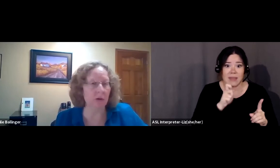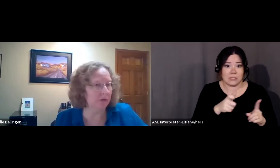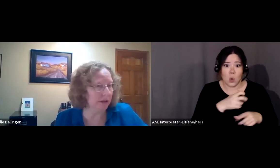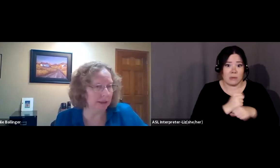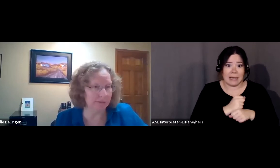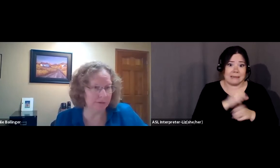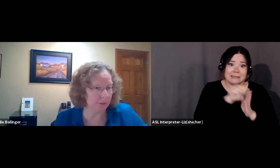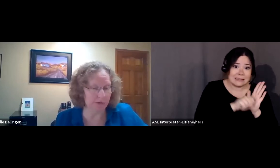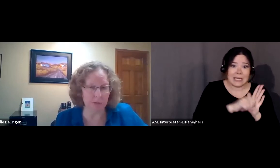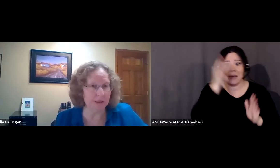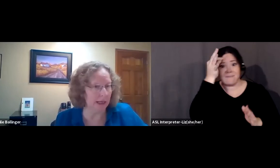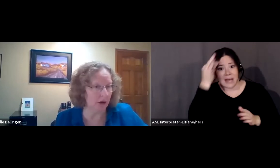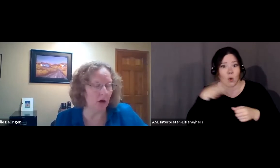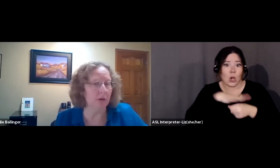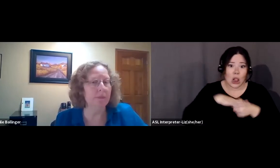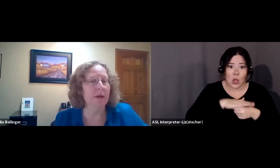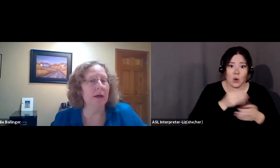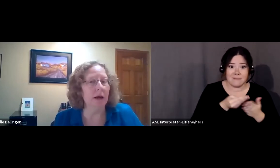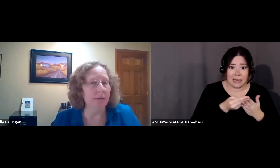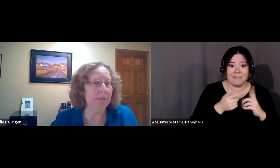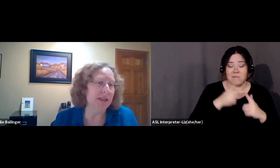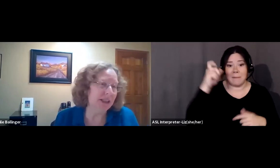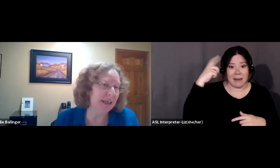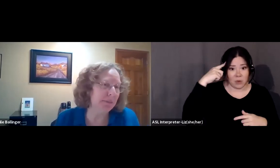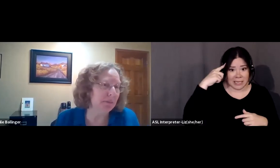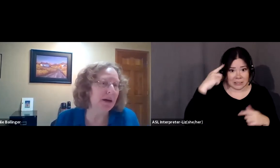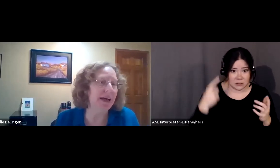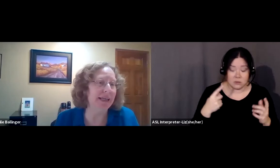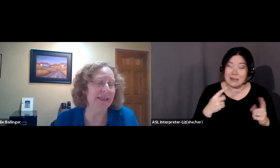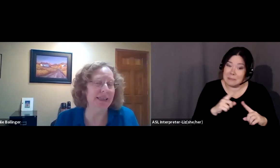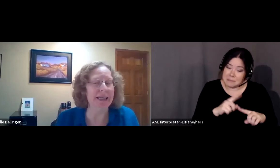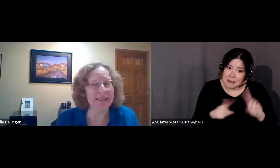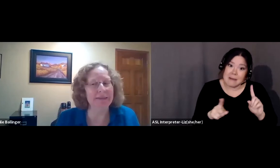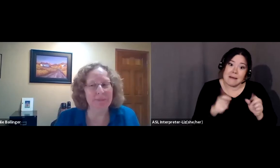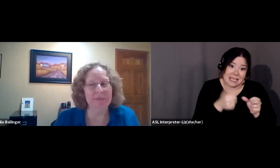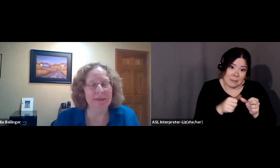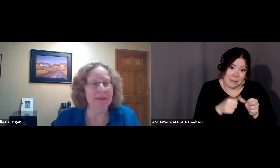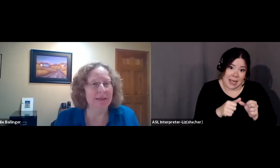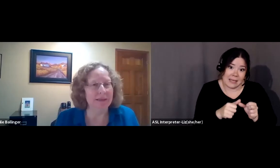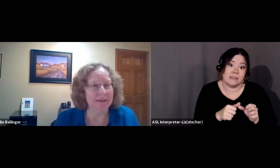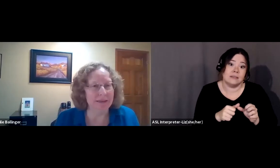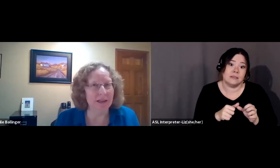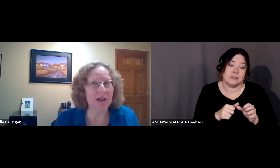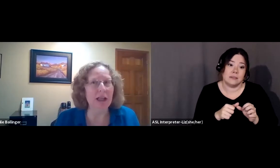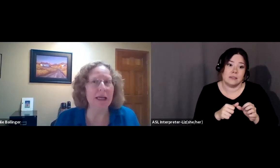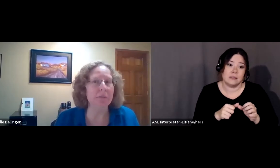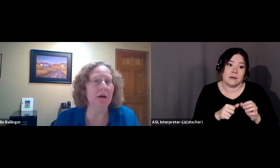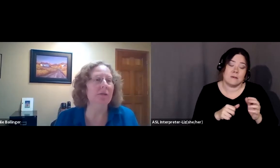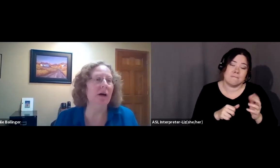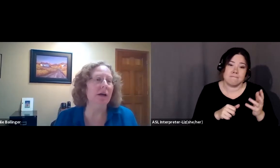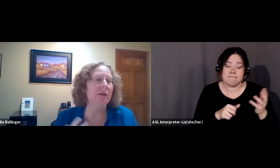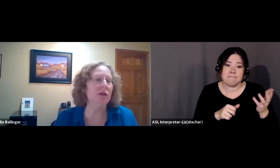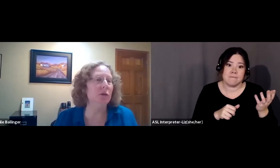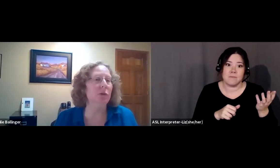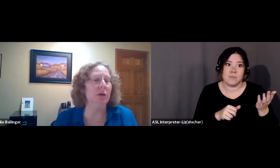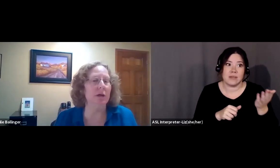federal, local funding from governments at all. But just keep in mind that their claim